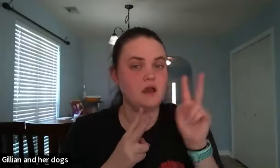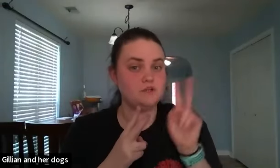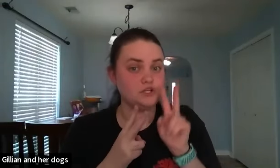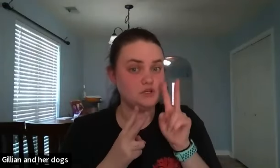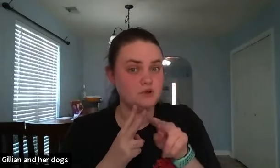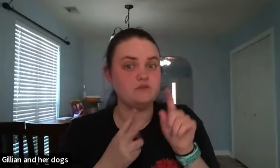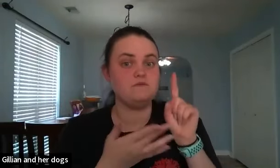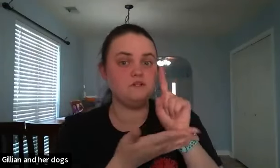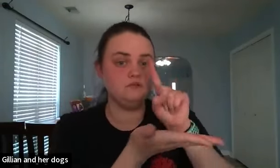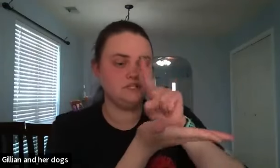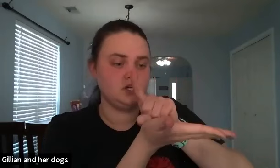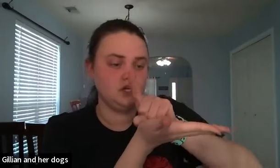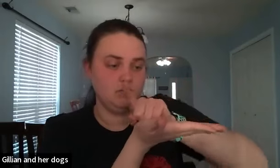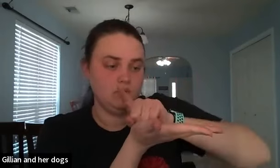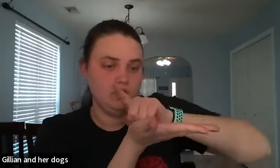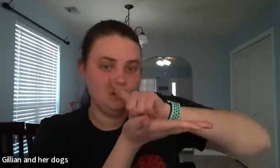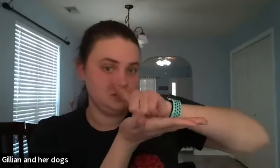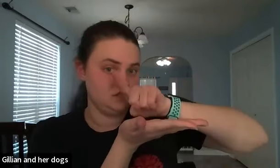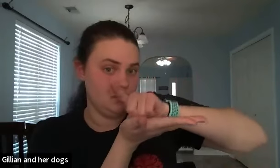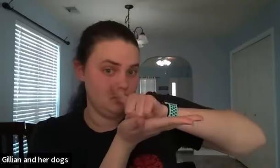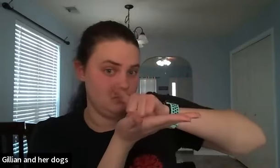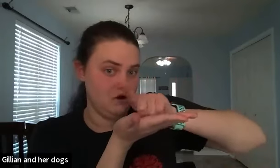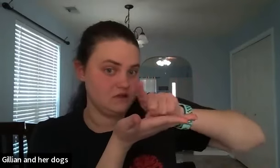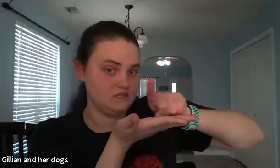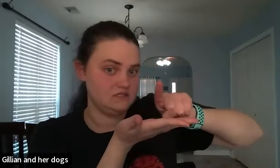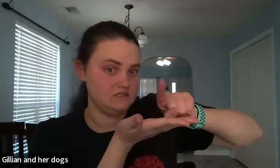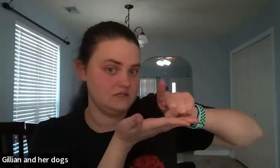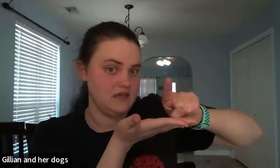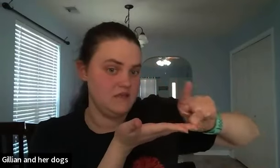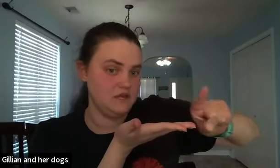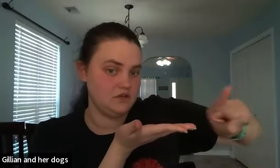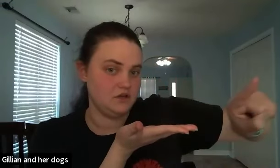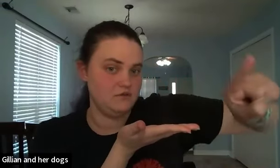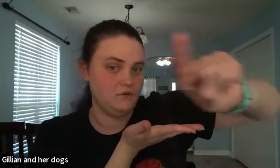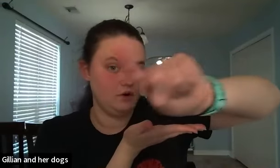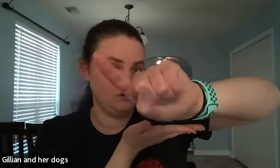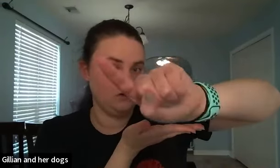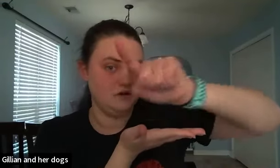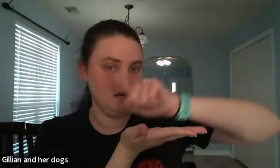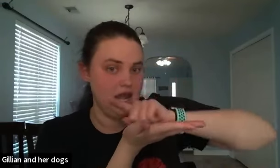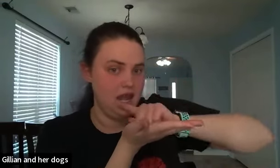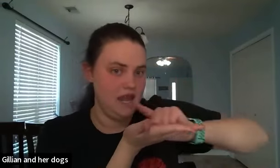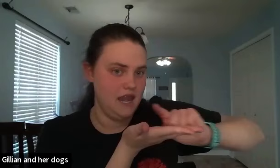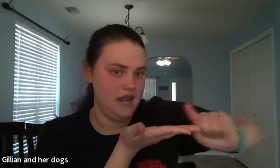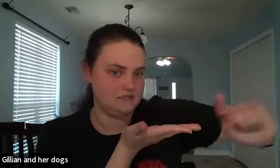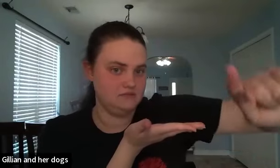going to show you both. So the first one is you're going to go just across and then you're going to go forward. Next